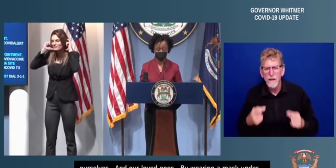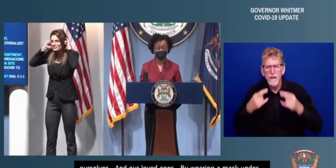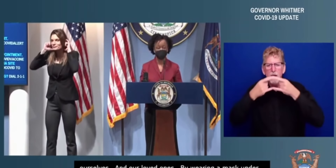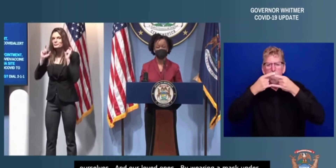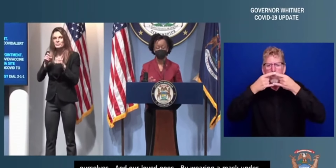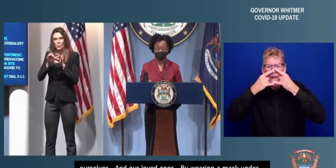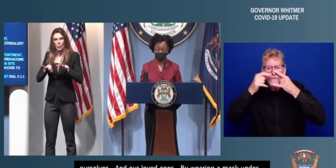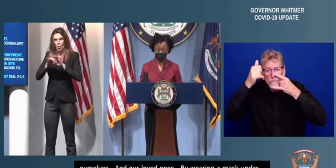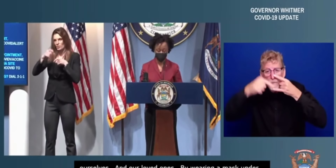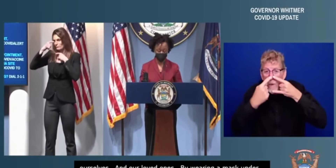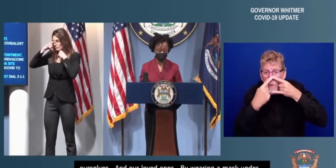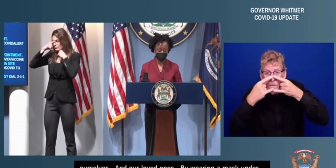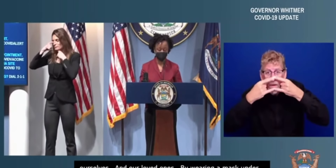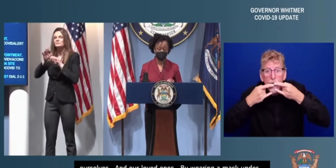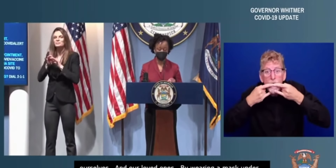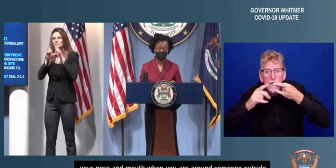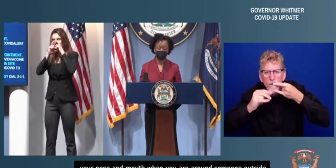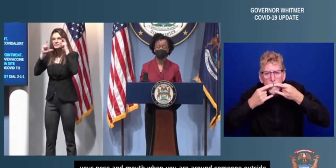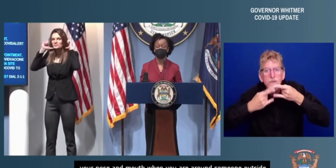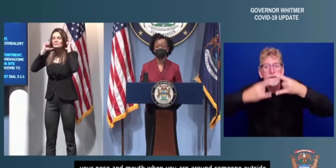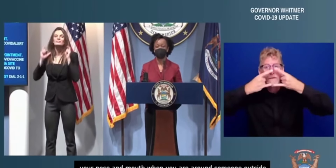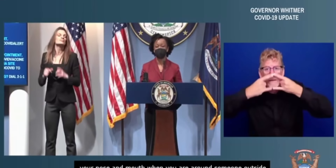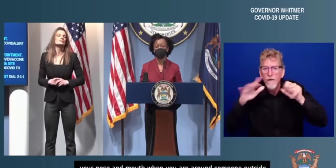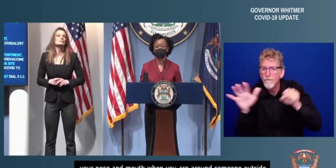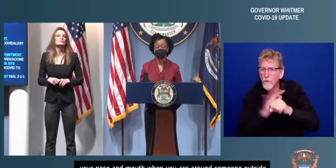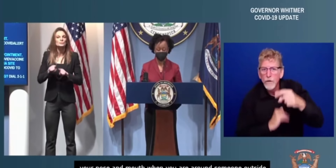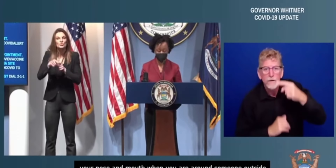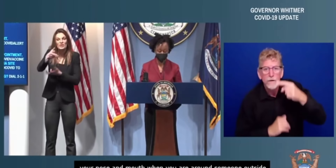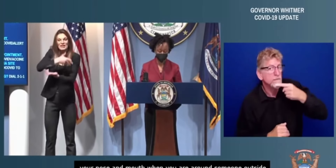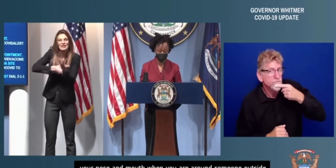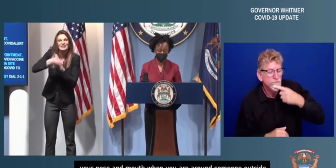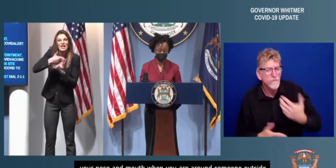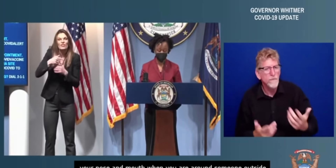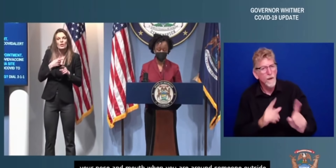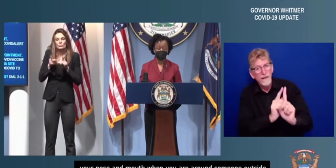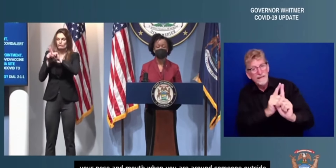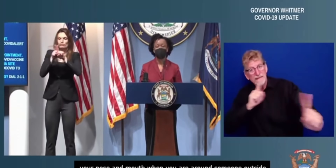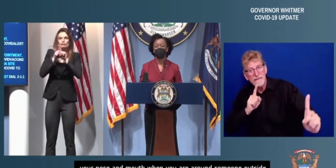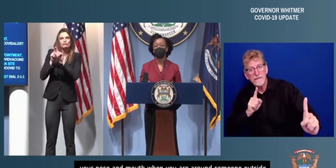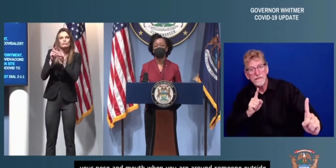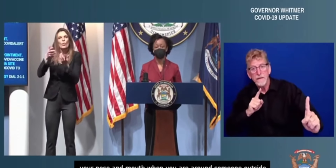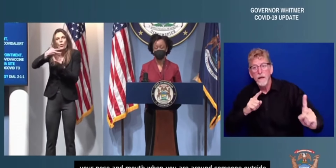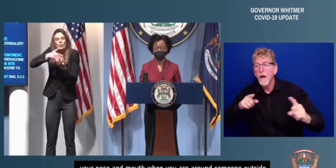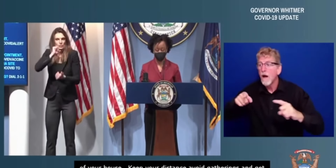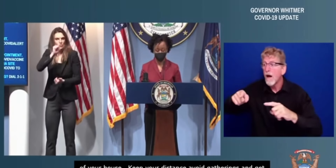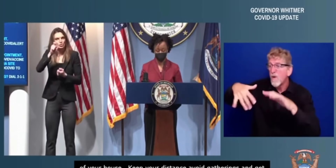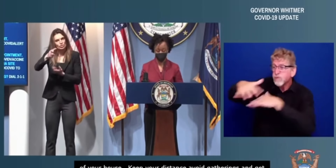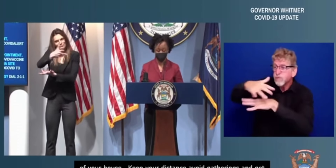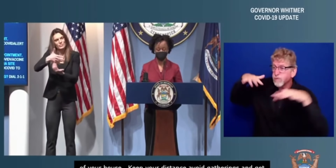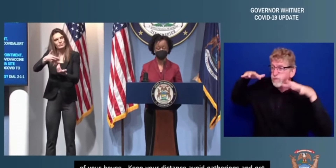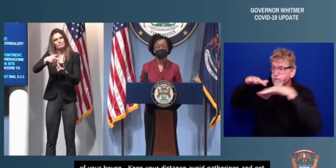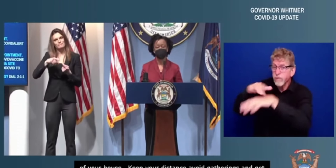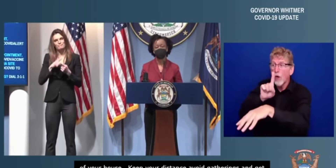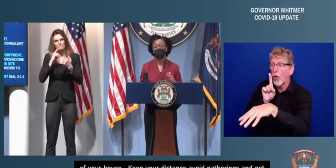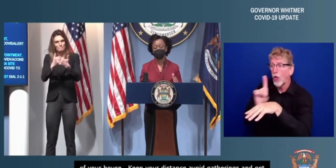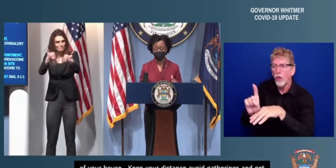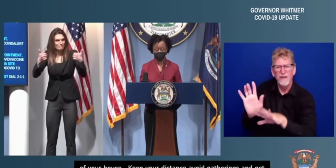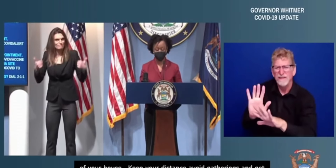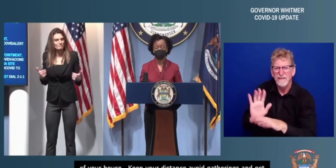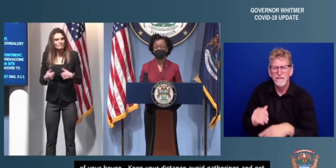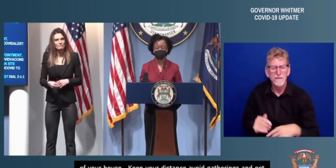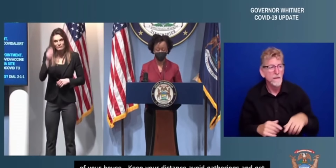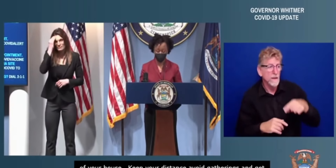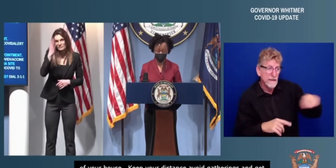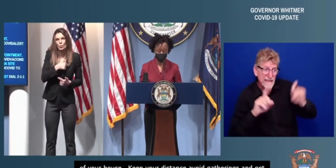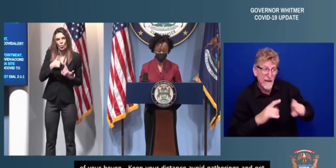of your household. Keep your distance, avoid gatherings, and get tested. We are all tired of this virus and changing